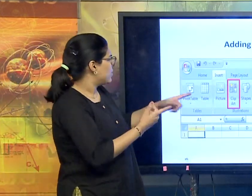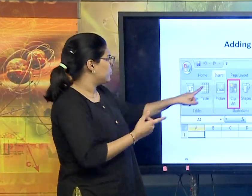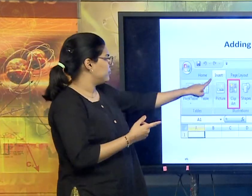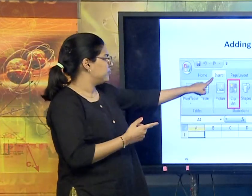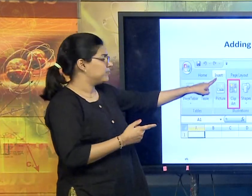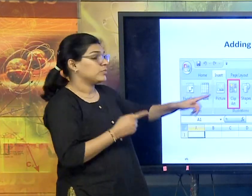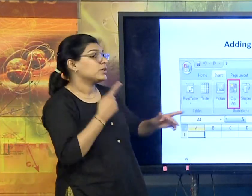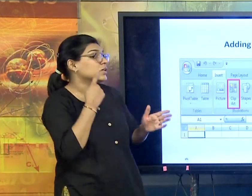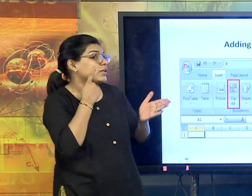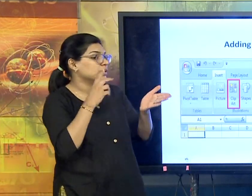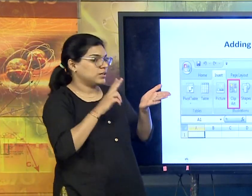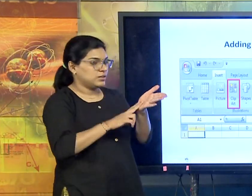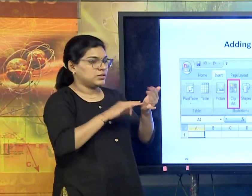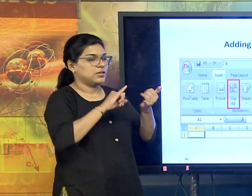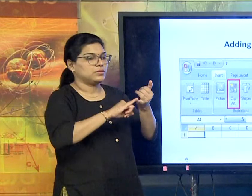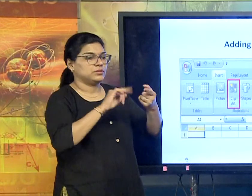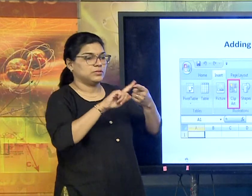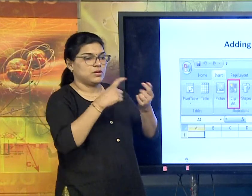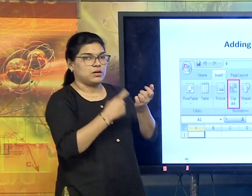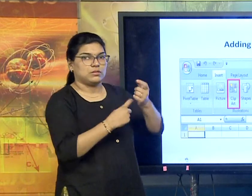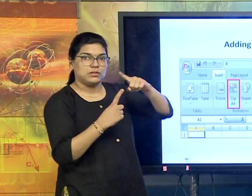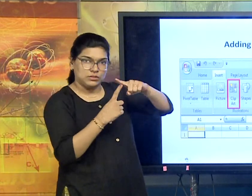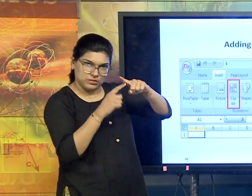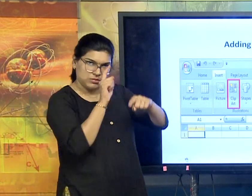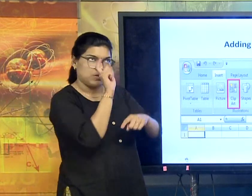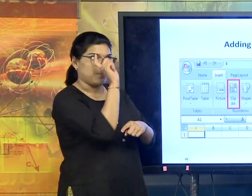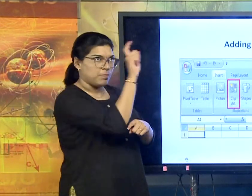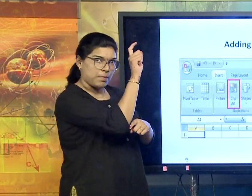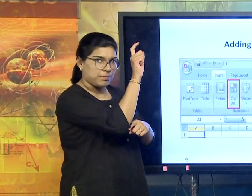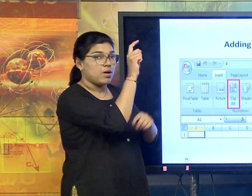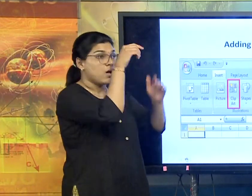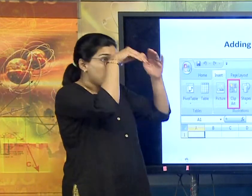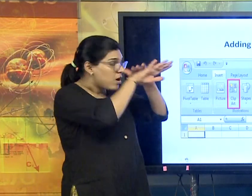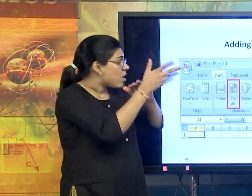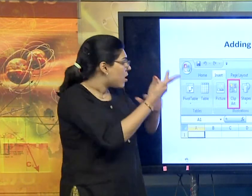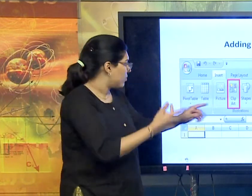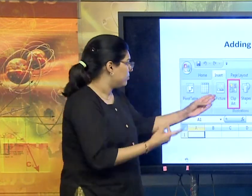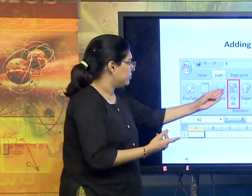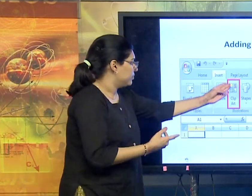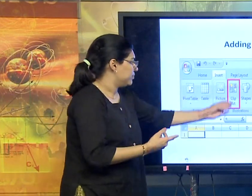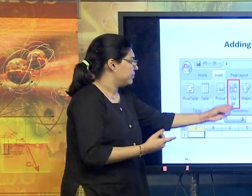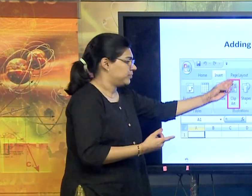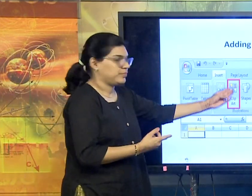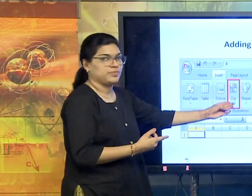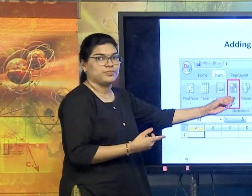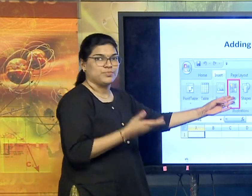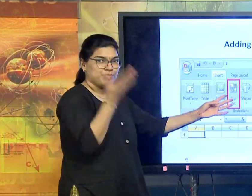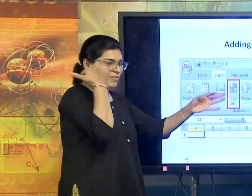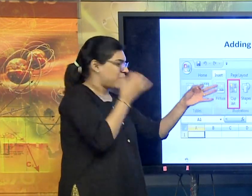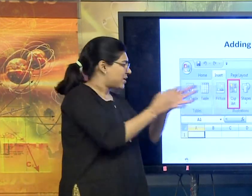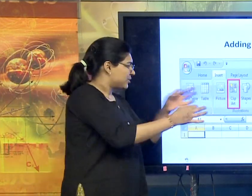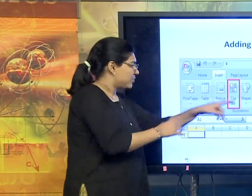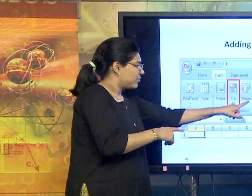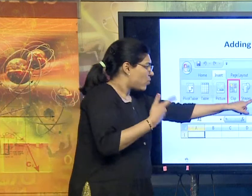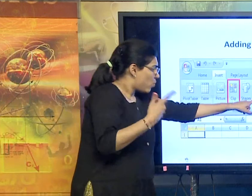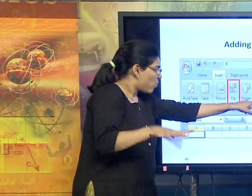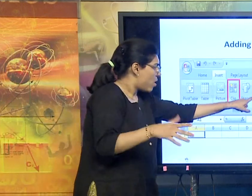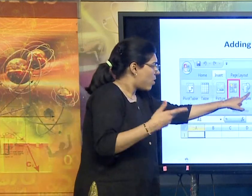Here we will understand the addition of clip art, and we find this tool in